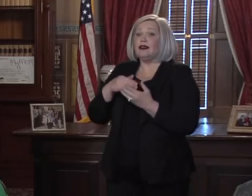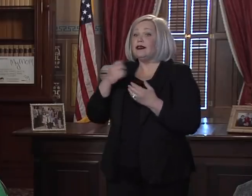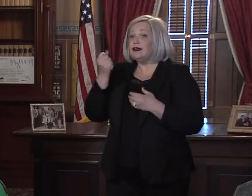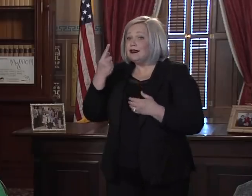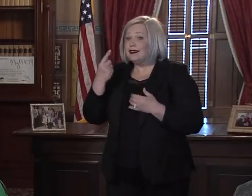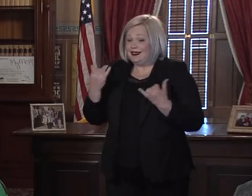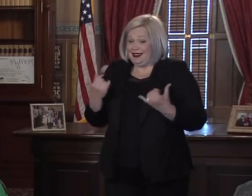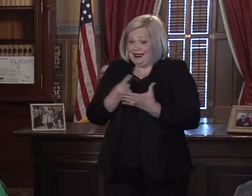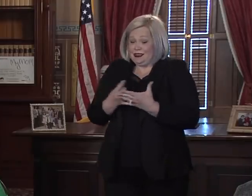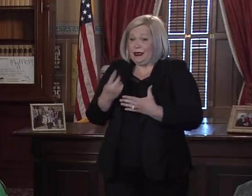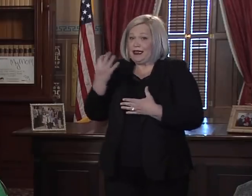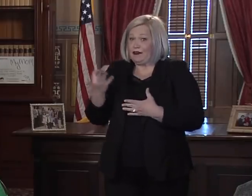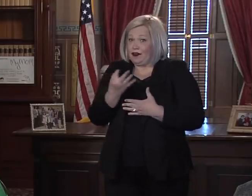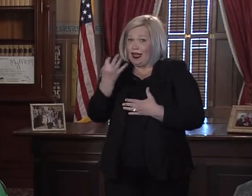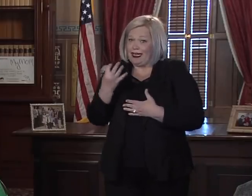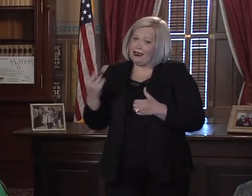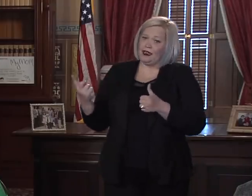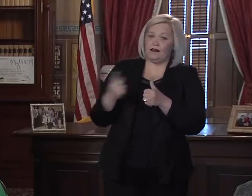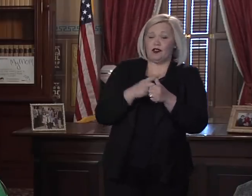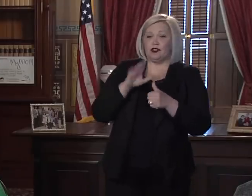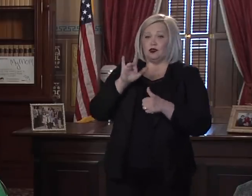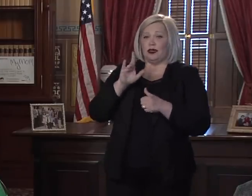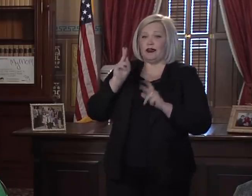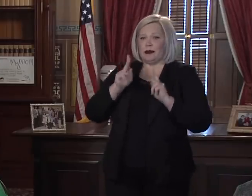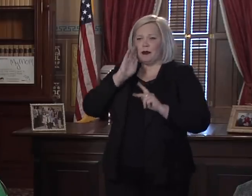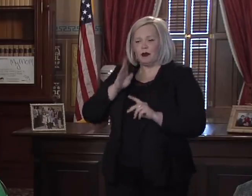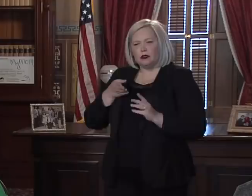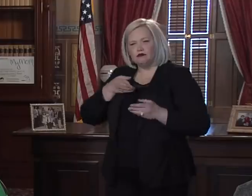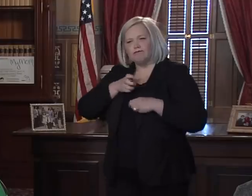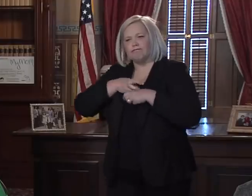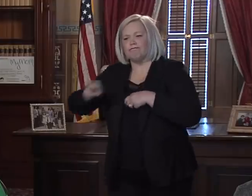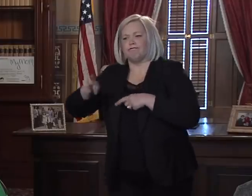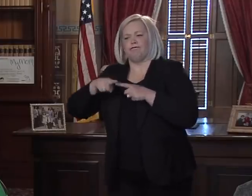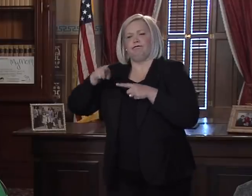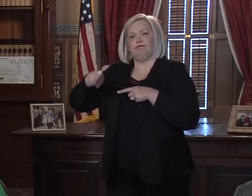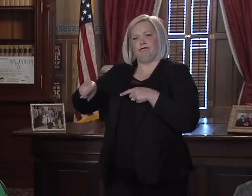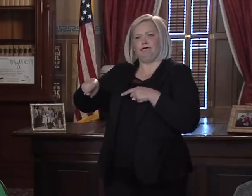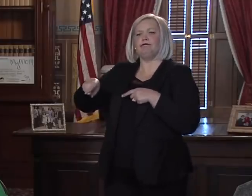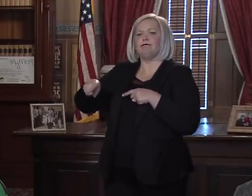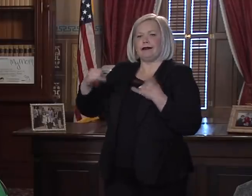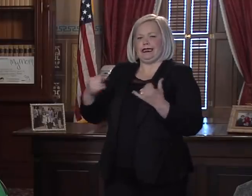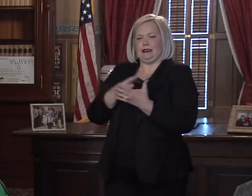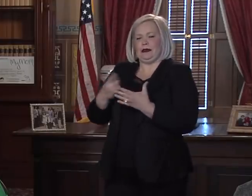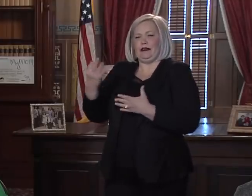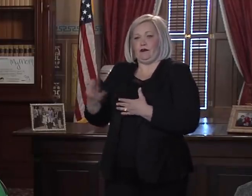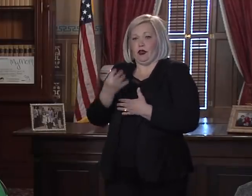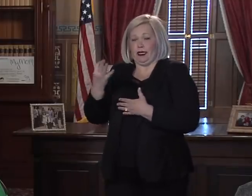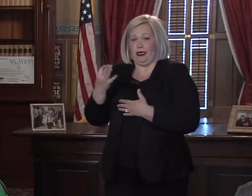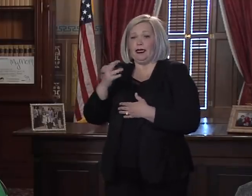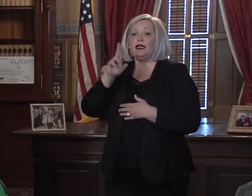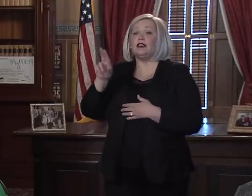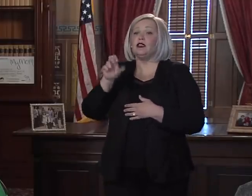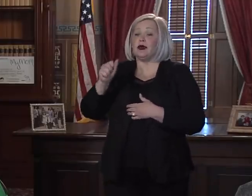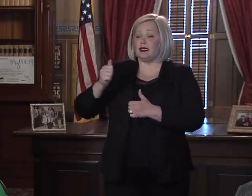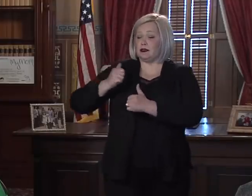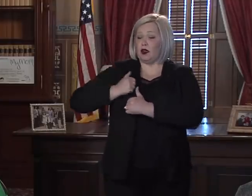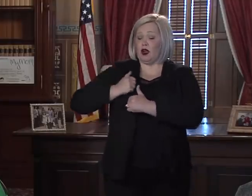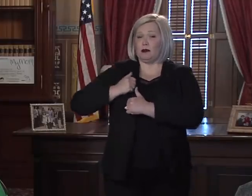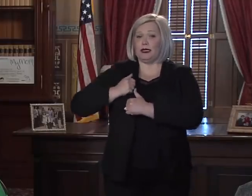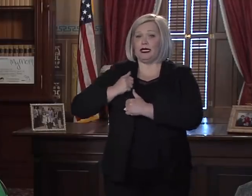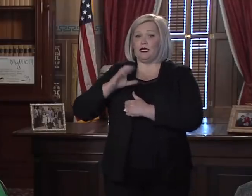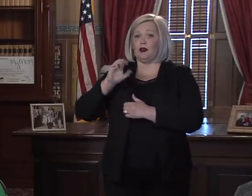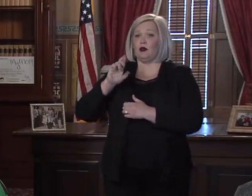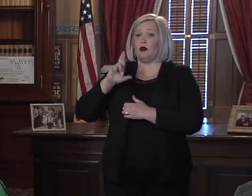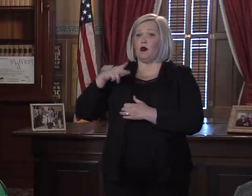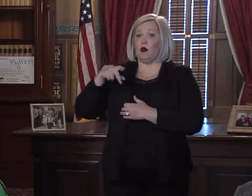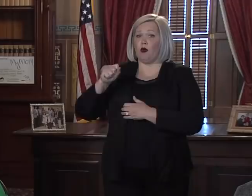25 COVID-19 patients this Friday. The United States Army Corps of Engineers has built this hospital from scratch